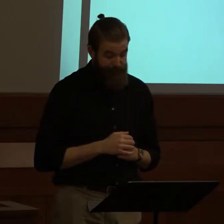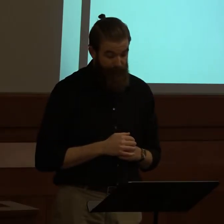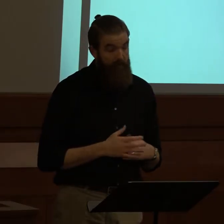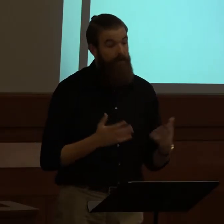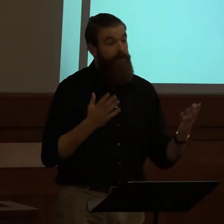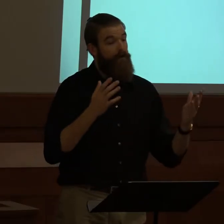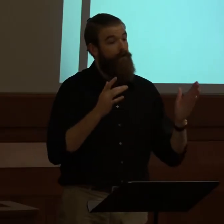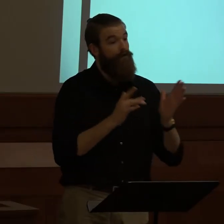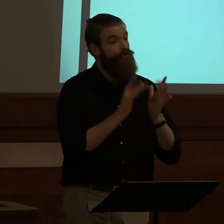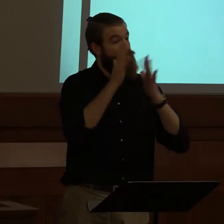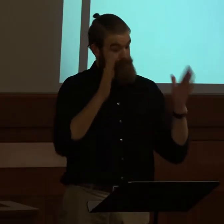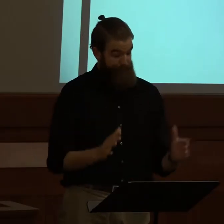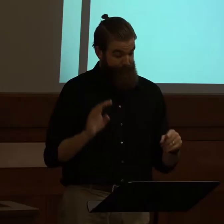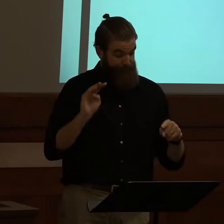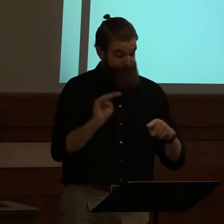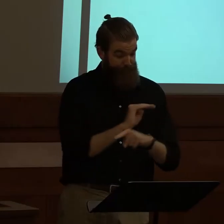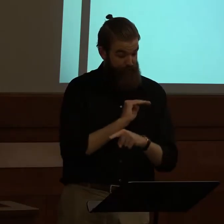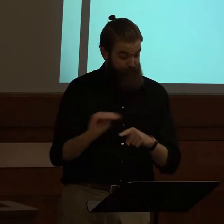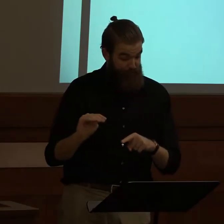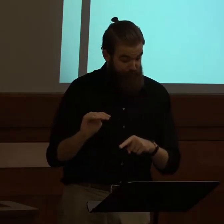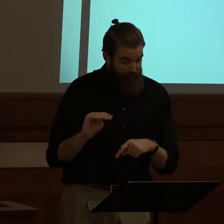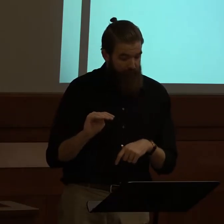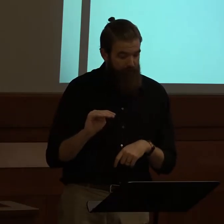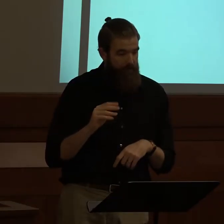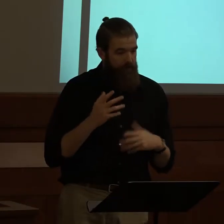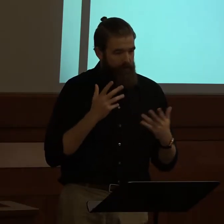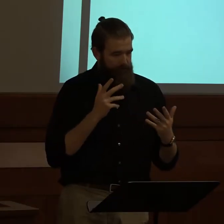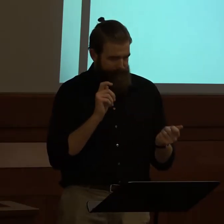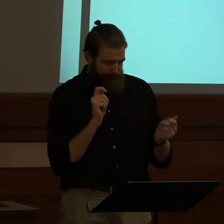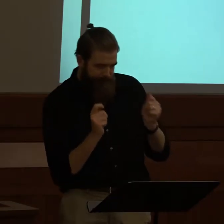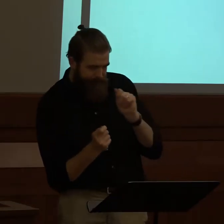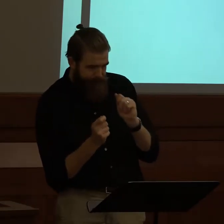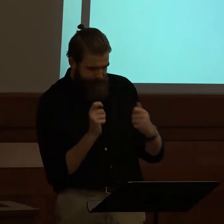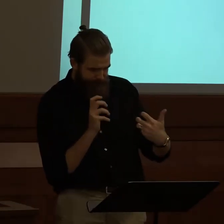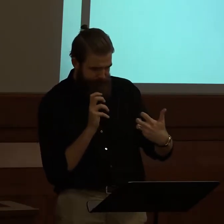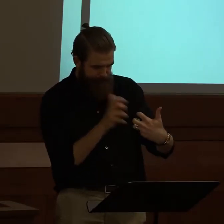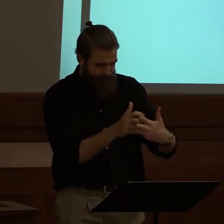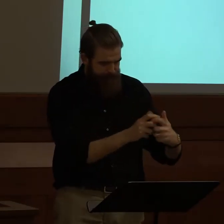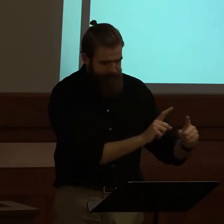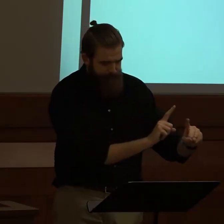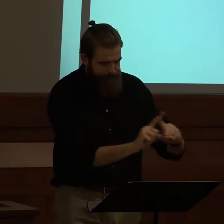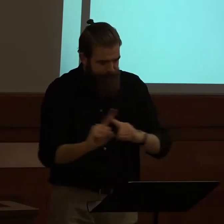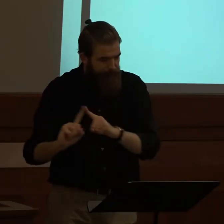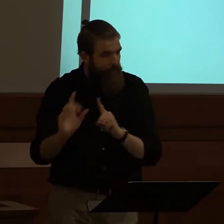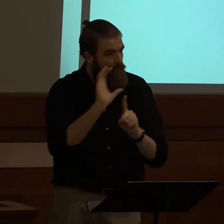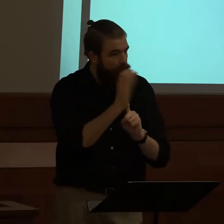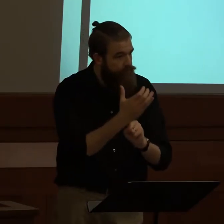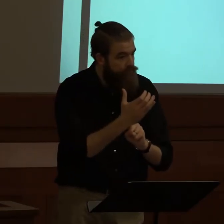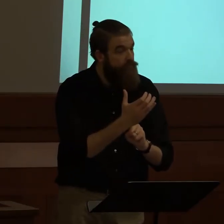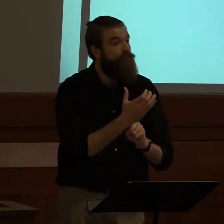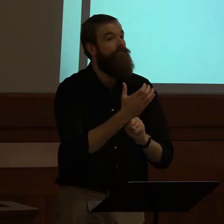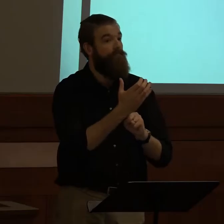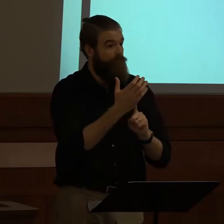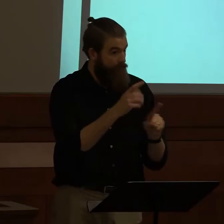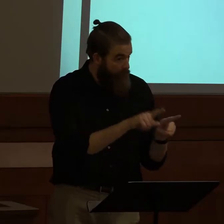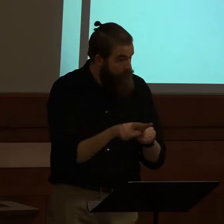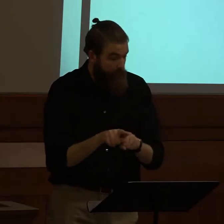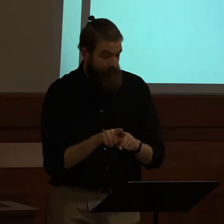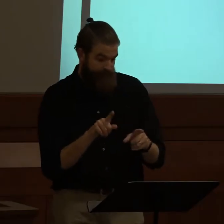adaptation of Christian life in different cultures, or enculturation, has been an important part